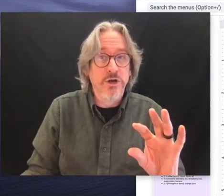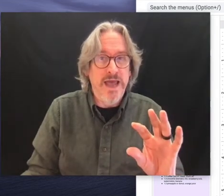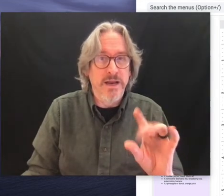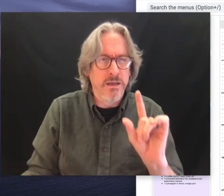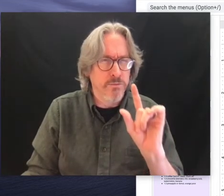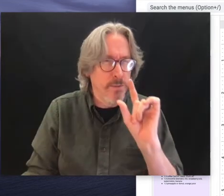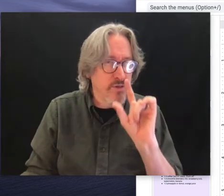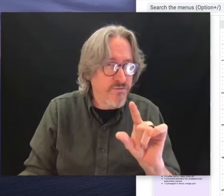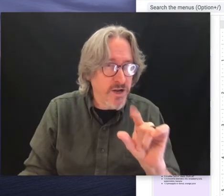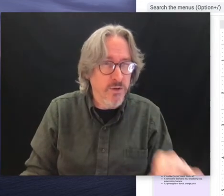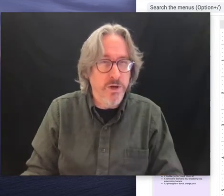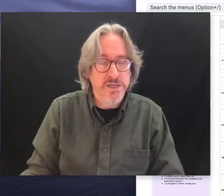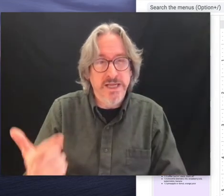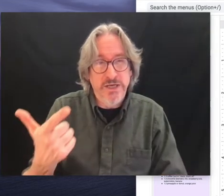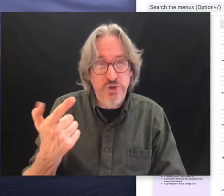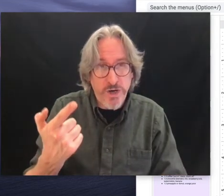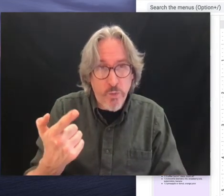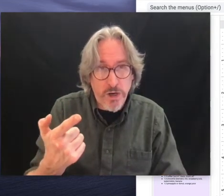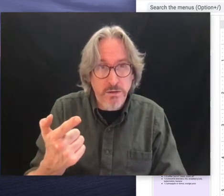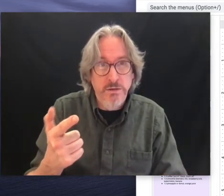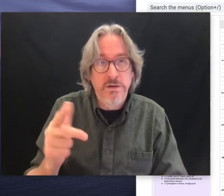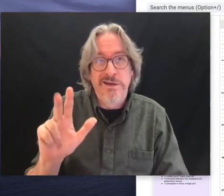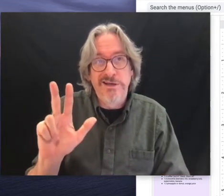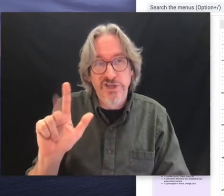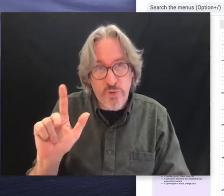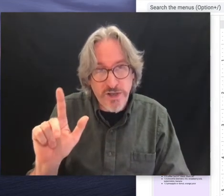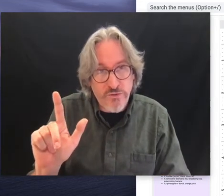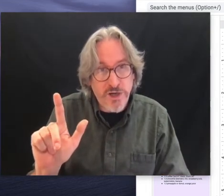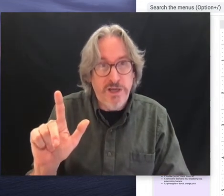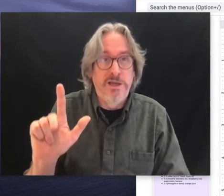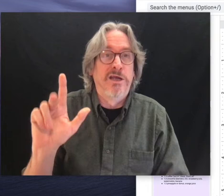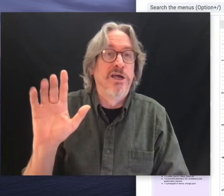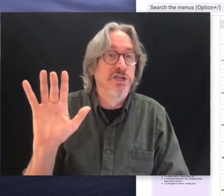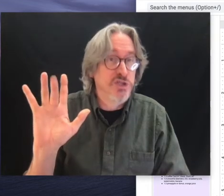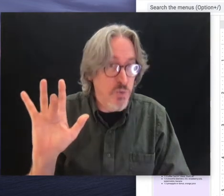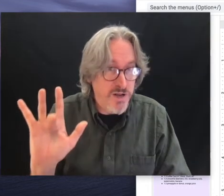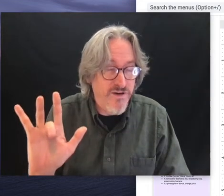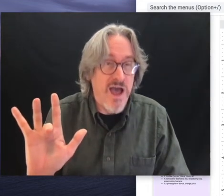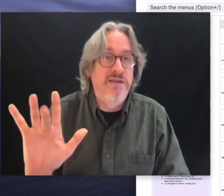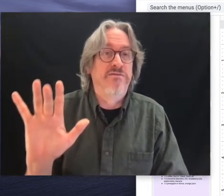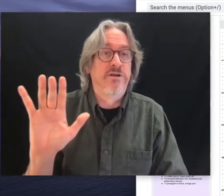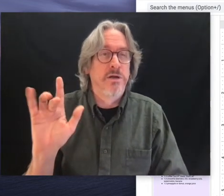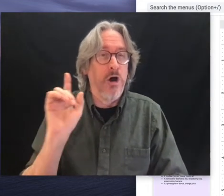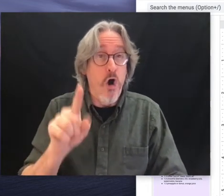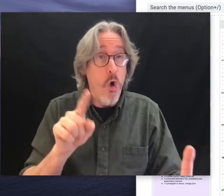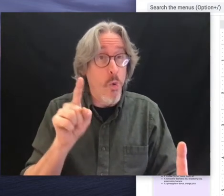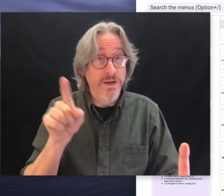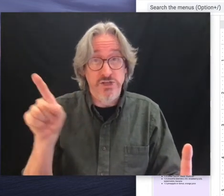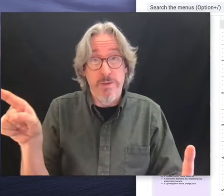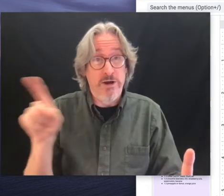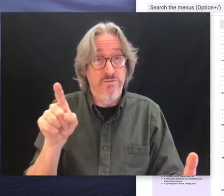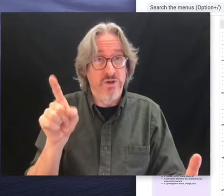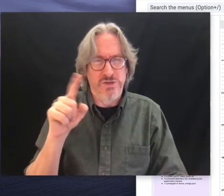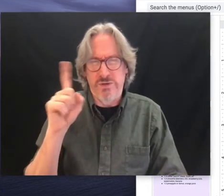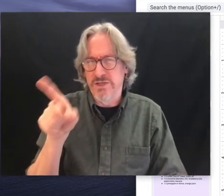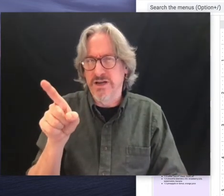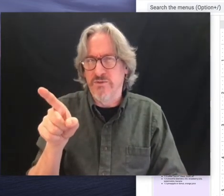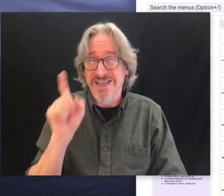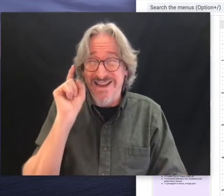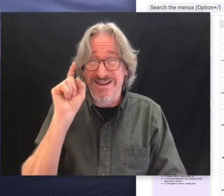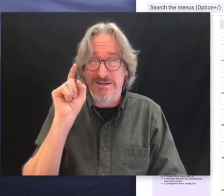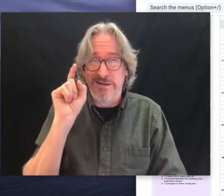definitely remember the funky ones like 21, 23, 25. Always go back over those.